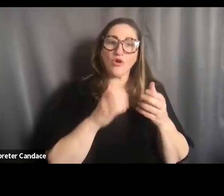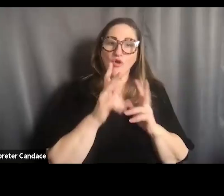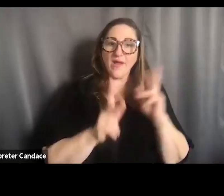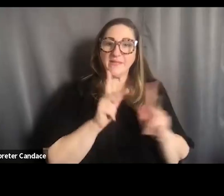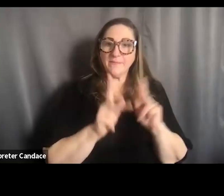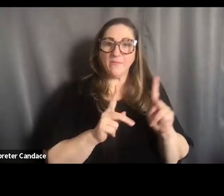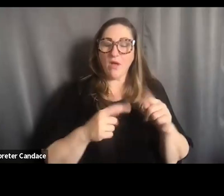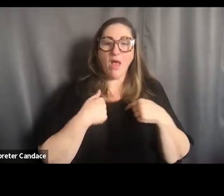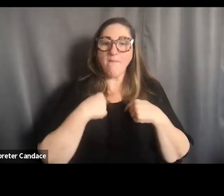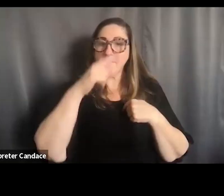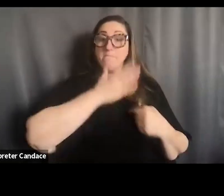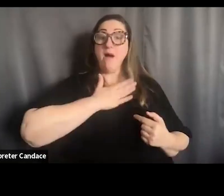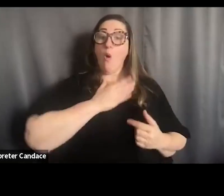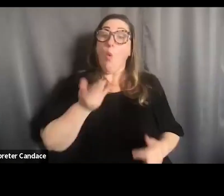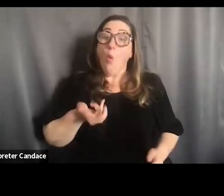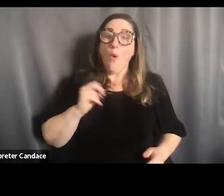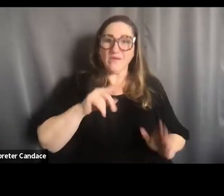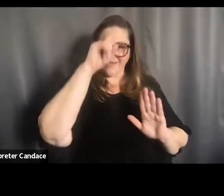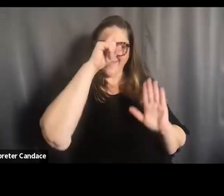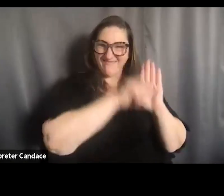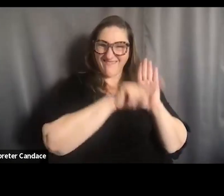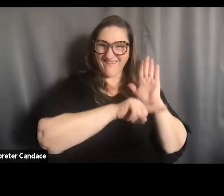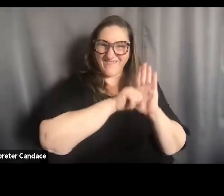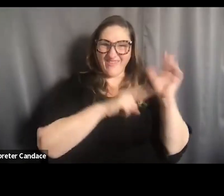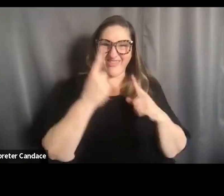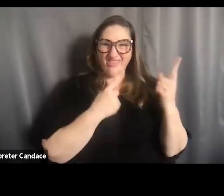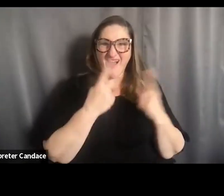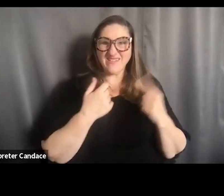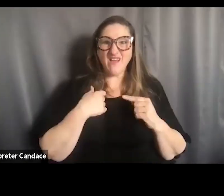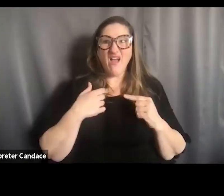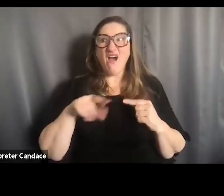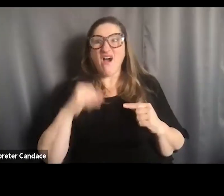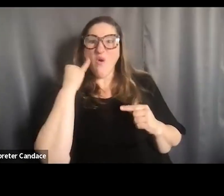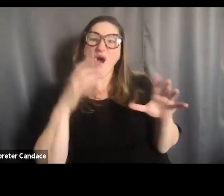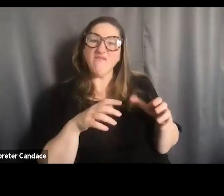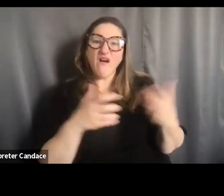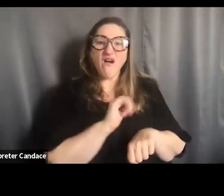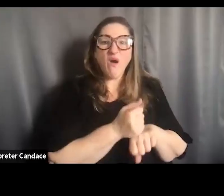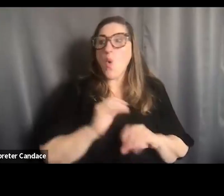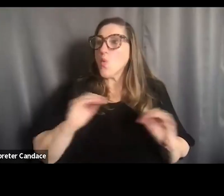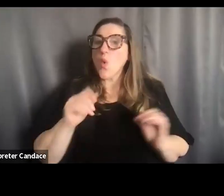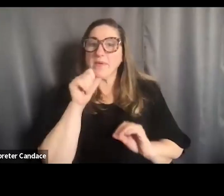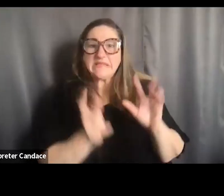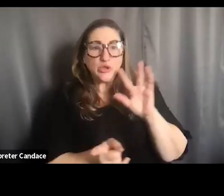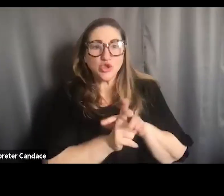come. People are busy. I don't know enough people. I don't know the right people. I don't want to